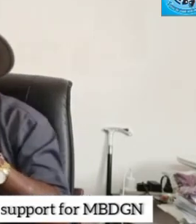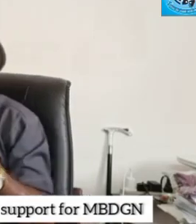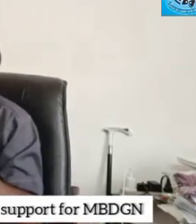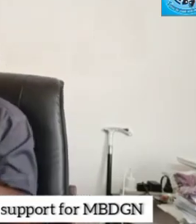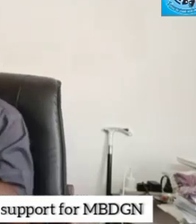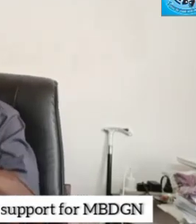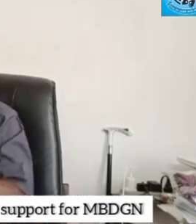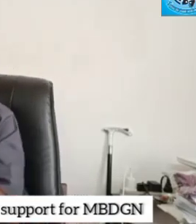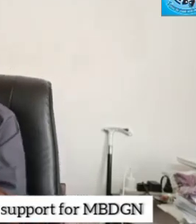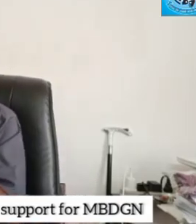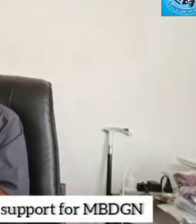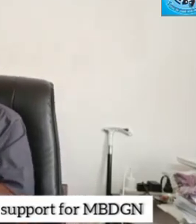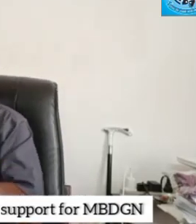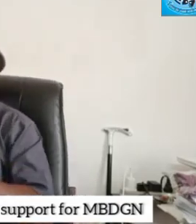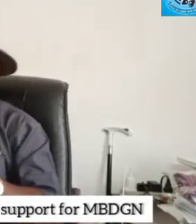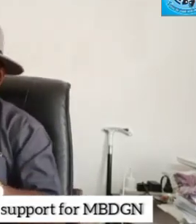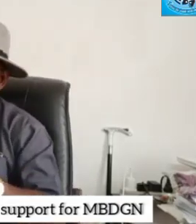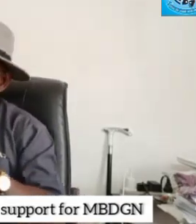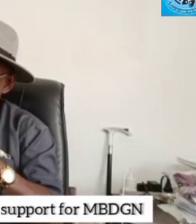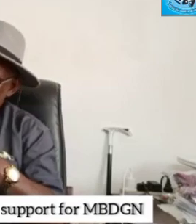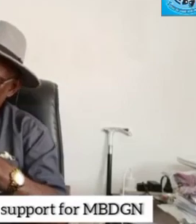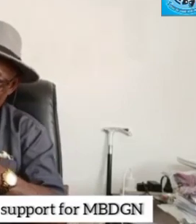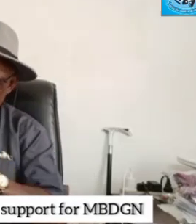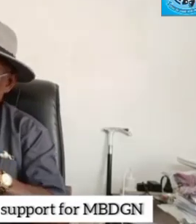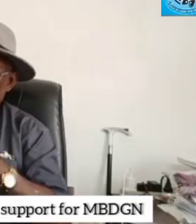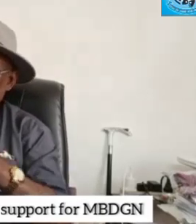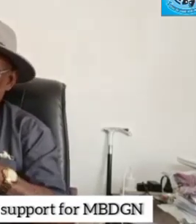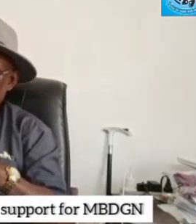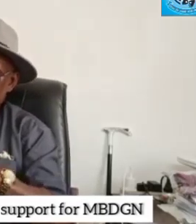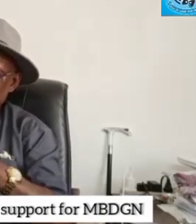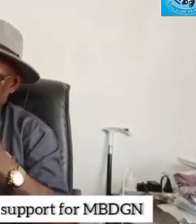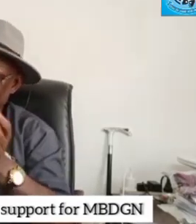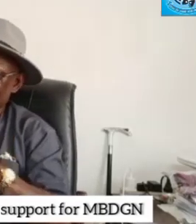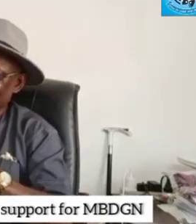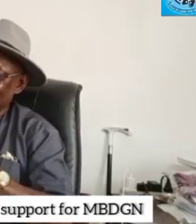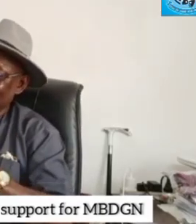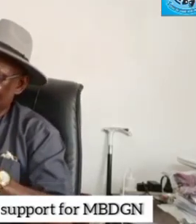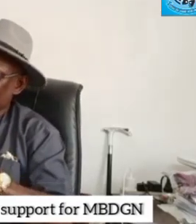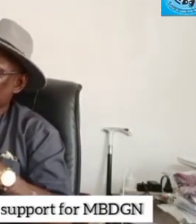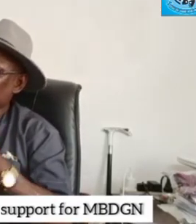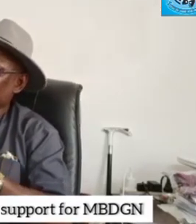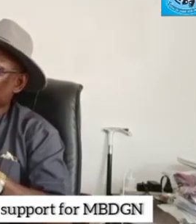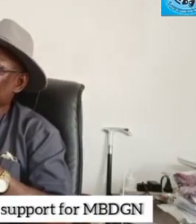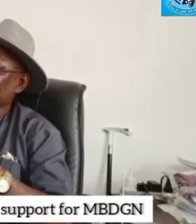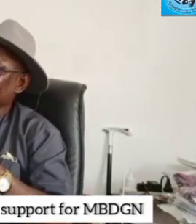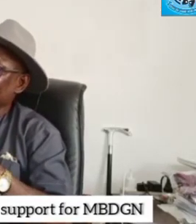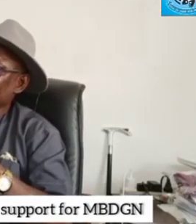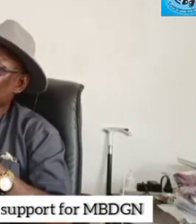what we have on the page. So, very short time. Hope